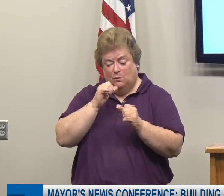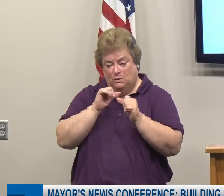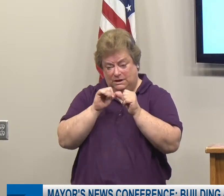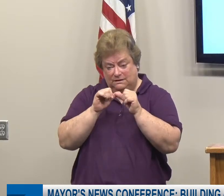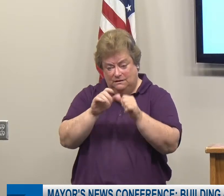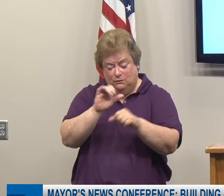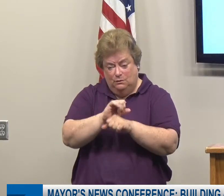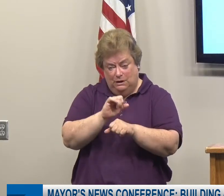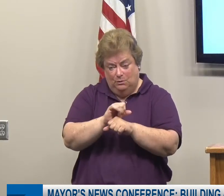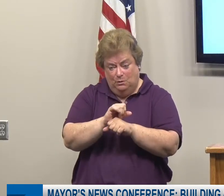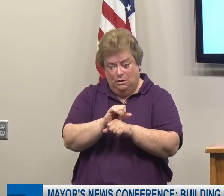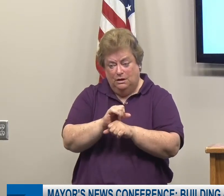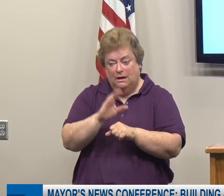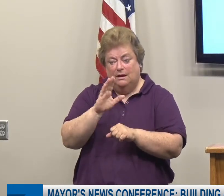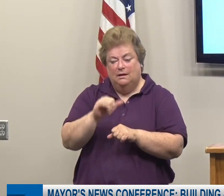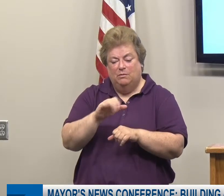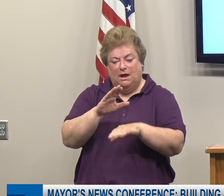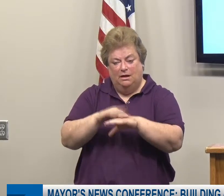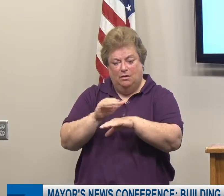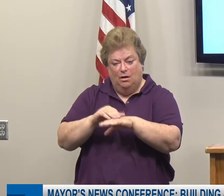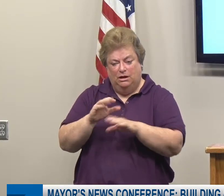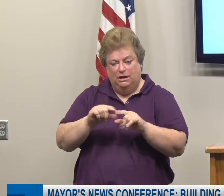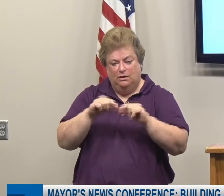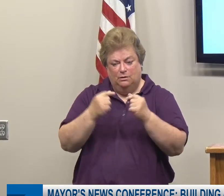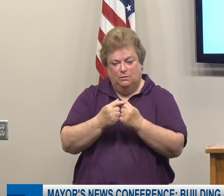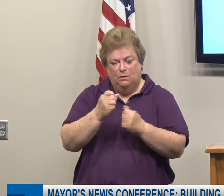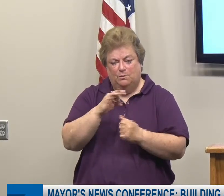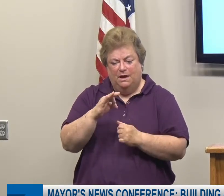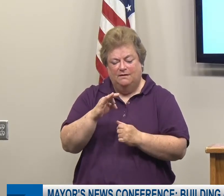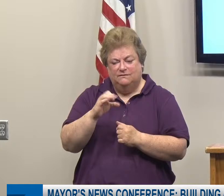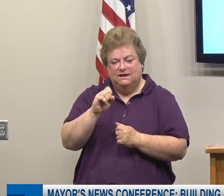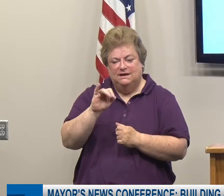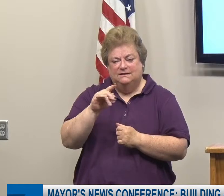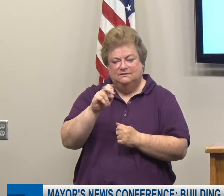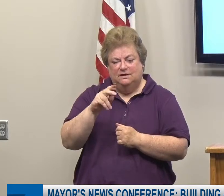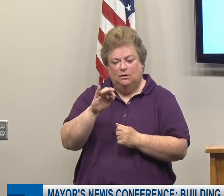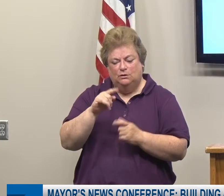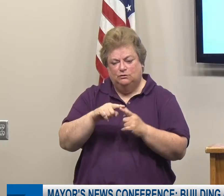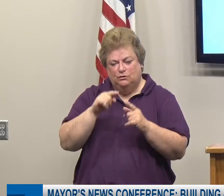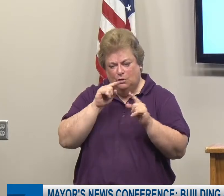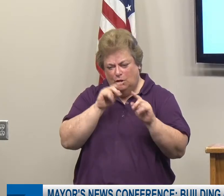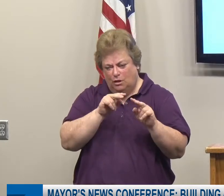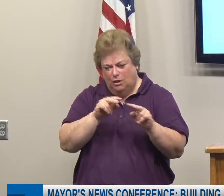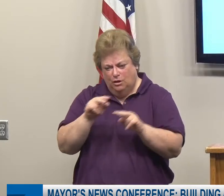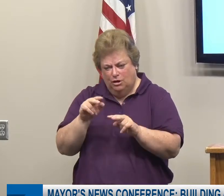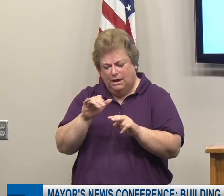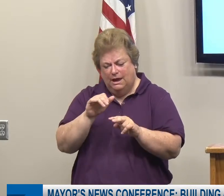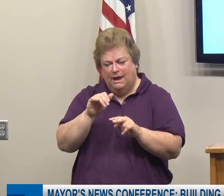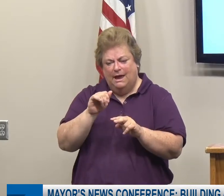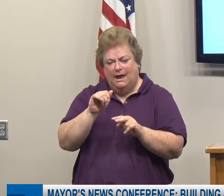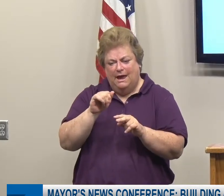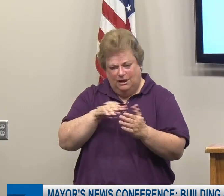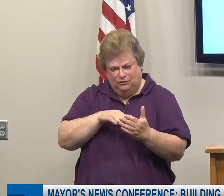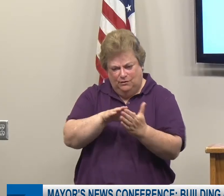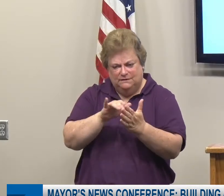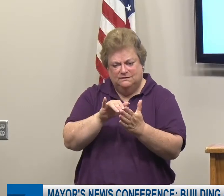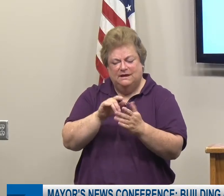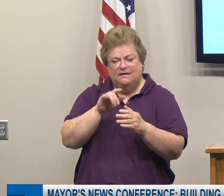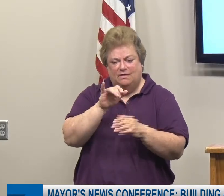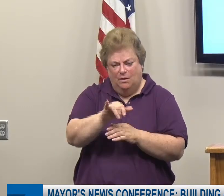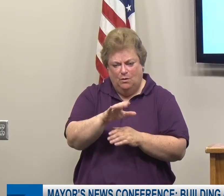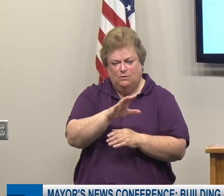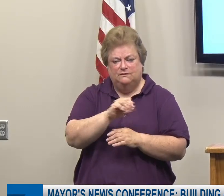coming weeks by convening a group of community stakeholders to identify targeted solutions to address these and other